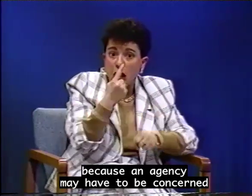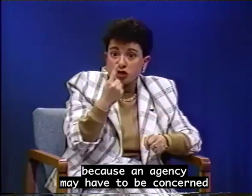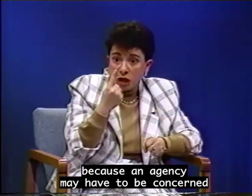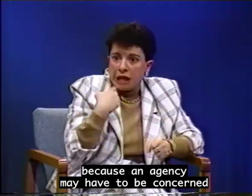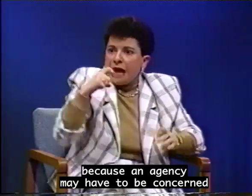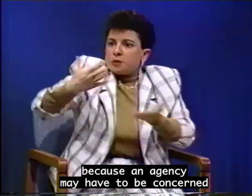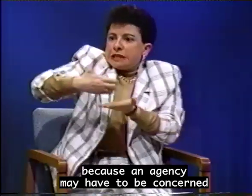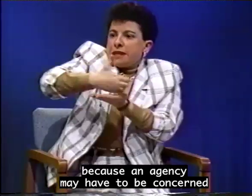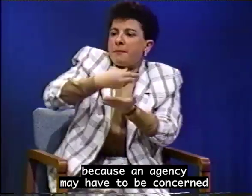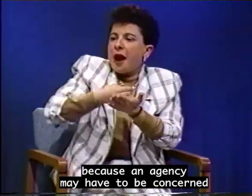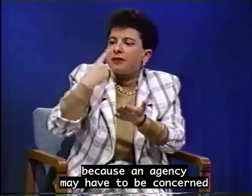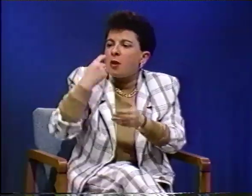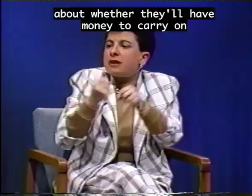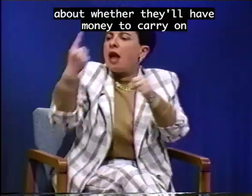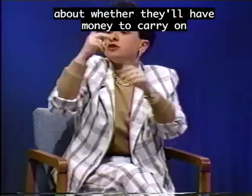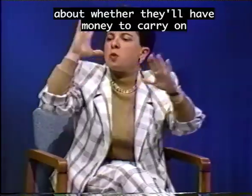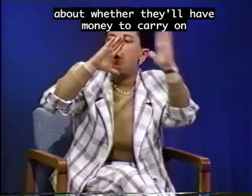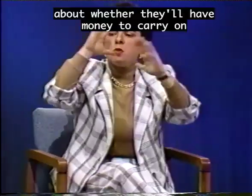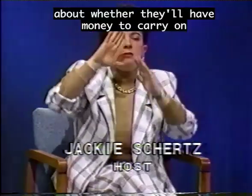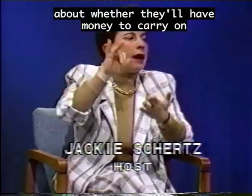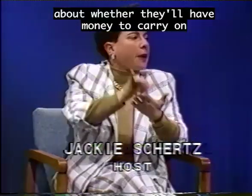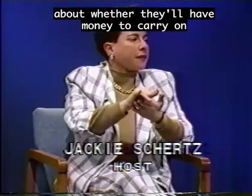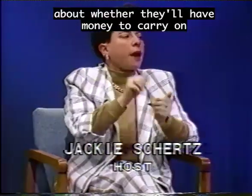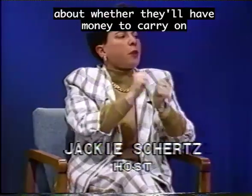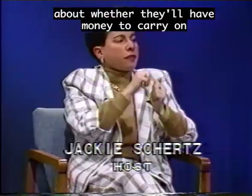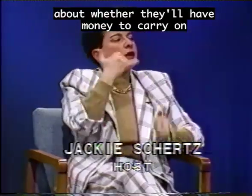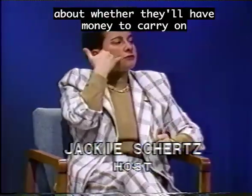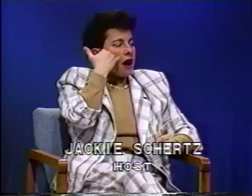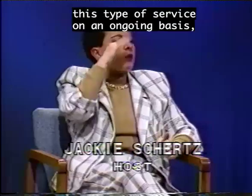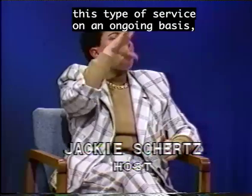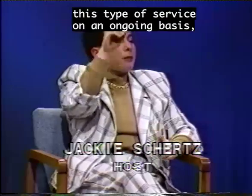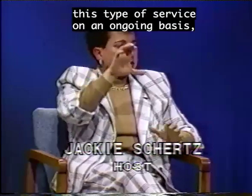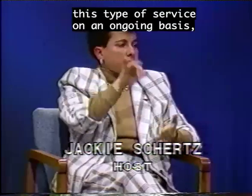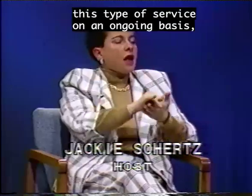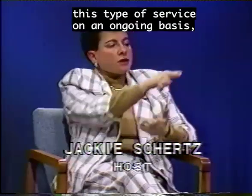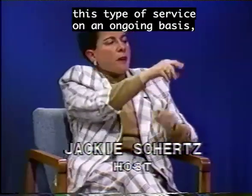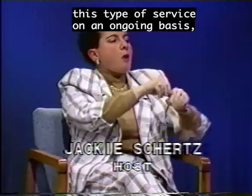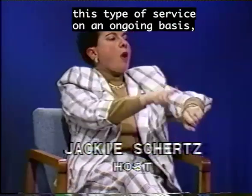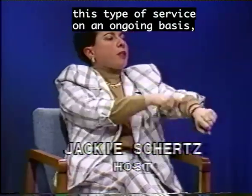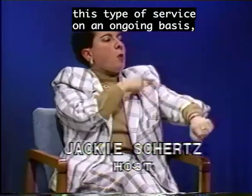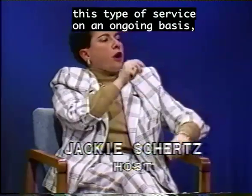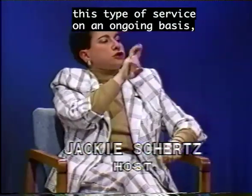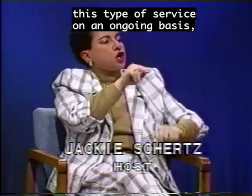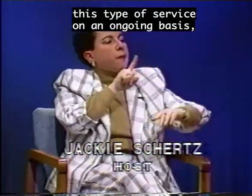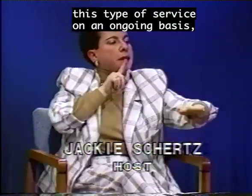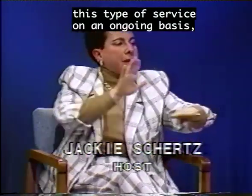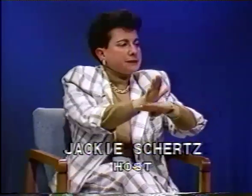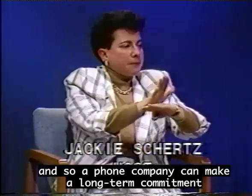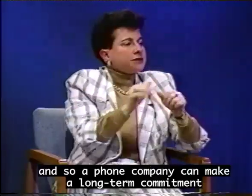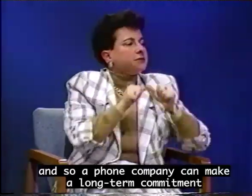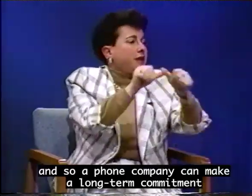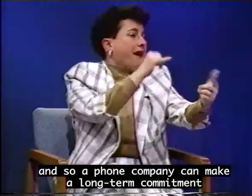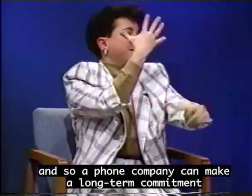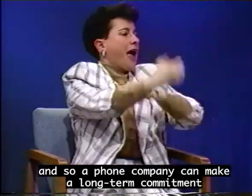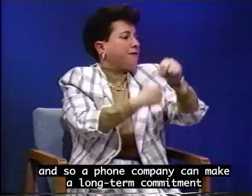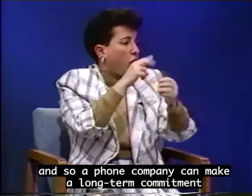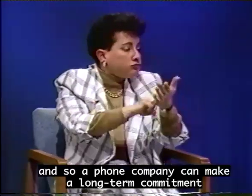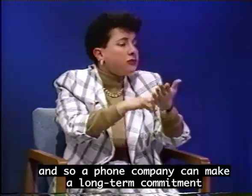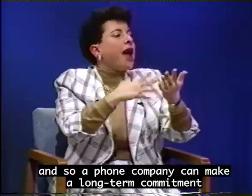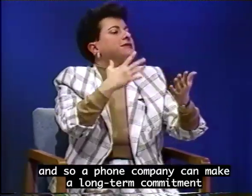may have to be concerned about whether they'll have money to carry on this type of service on an ongoing basis. And so a phone company